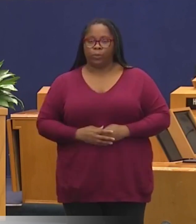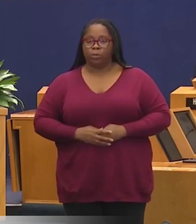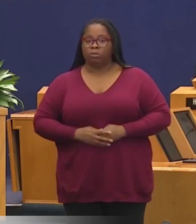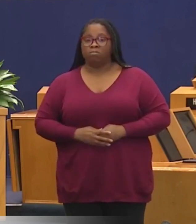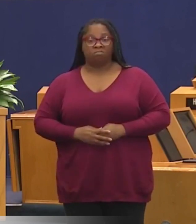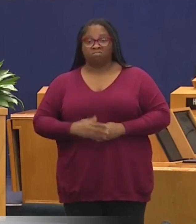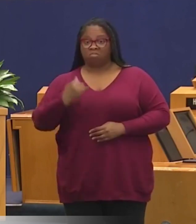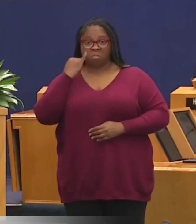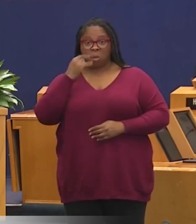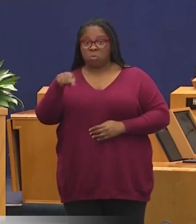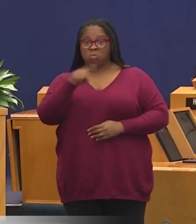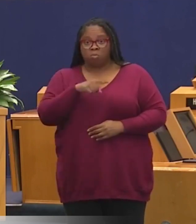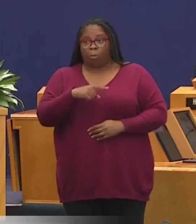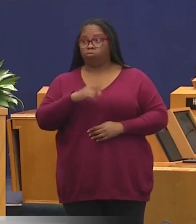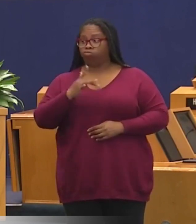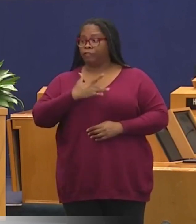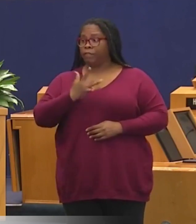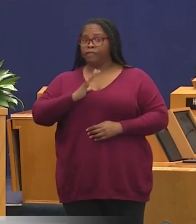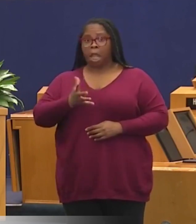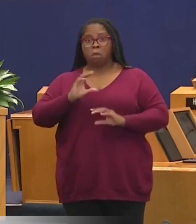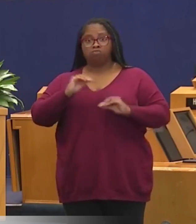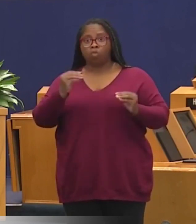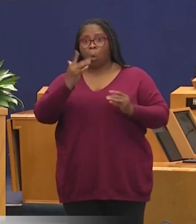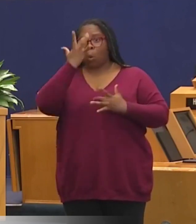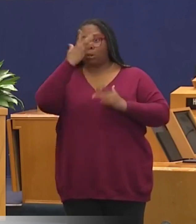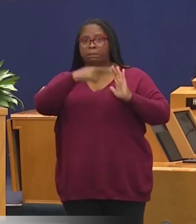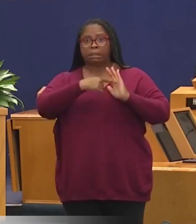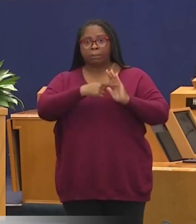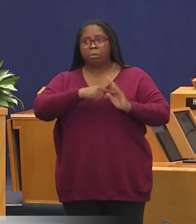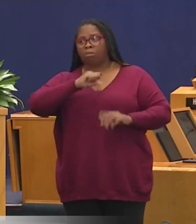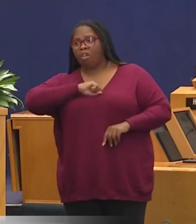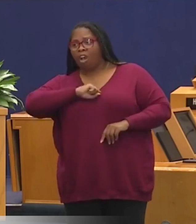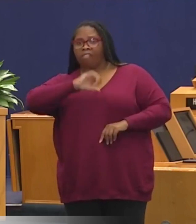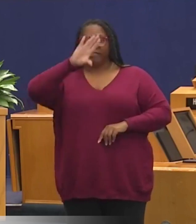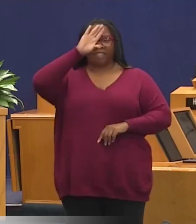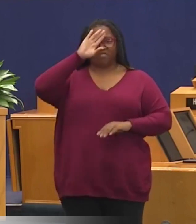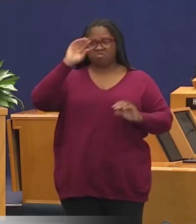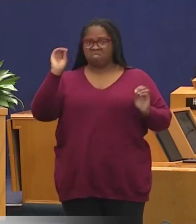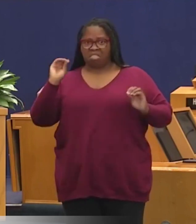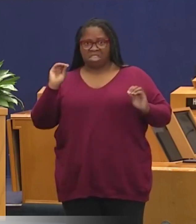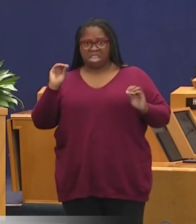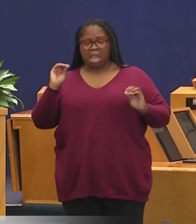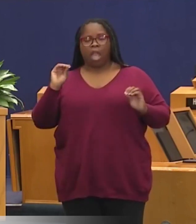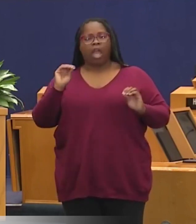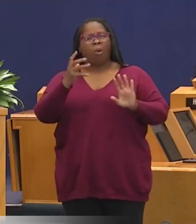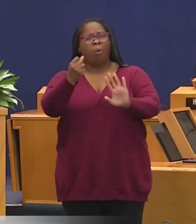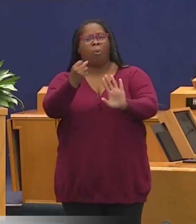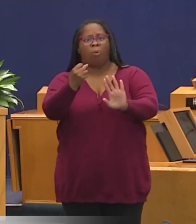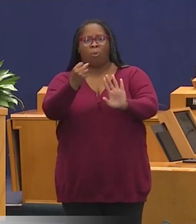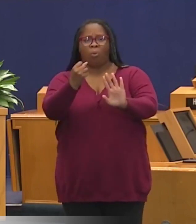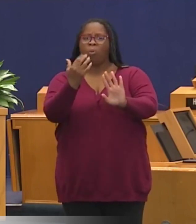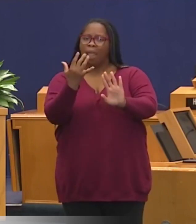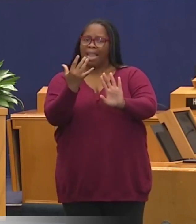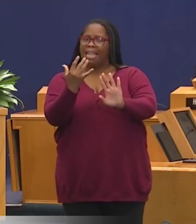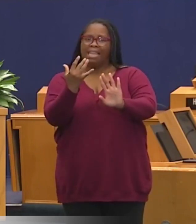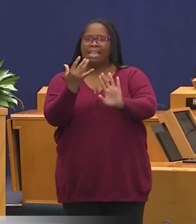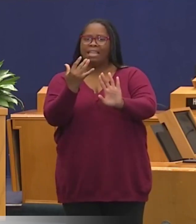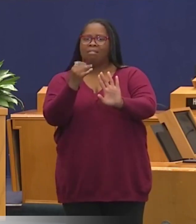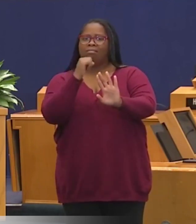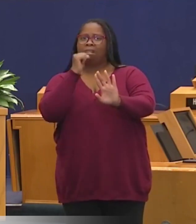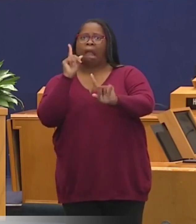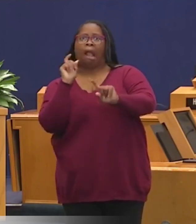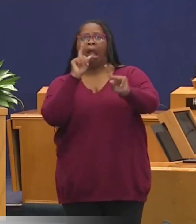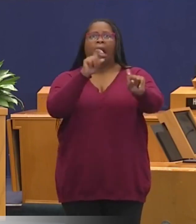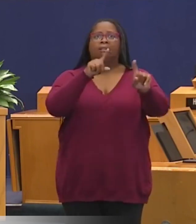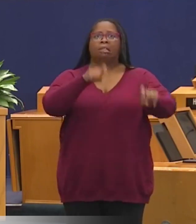not experiencing any symptoms, we ask you in particular to wait about getting tested. If you